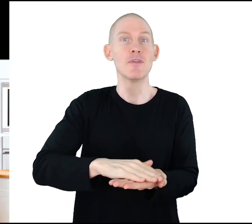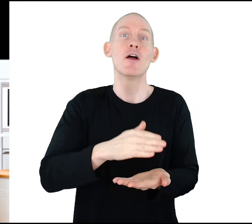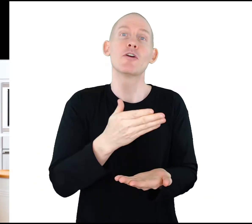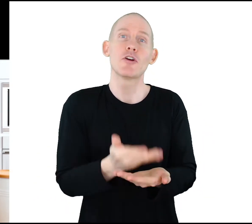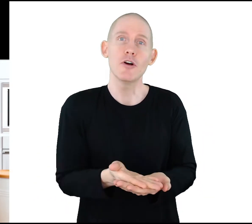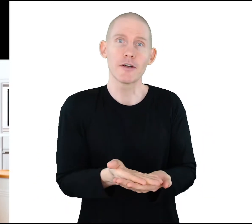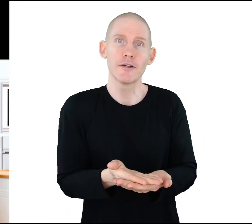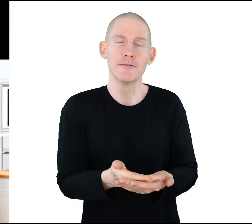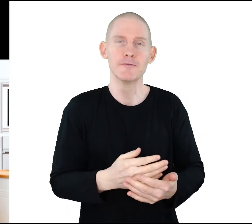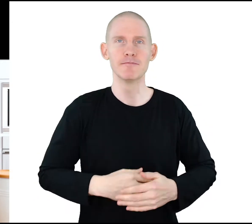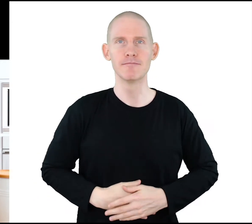Cook.